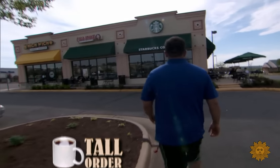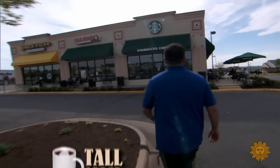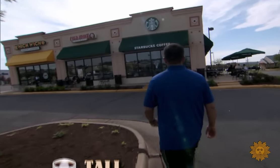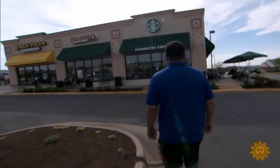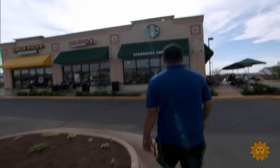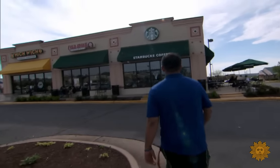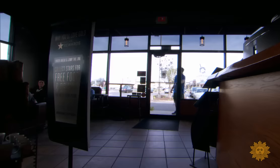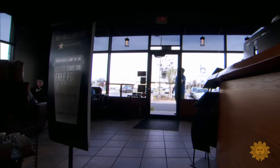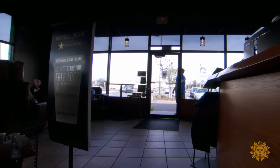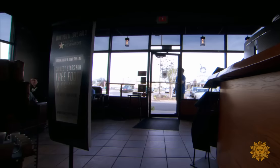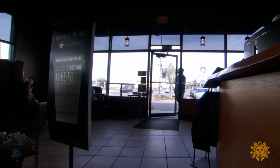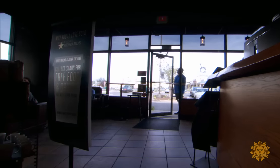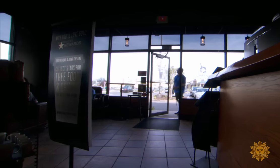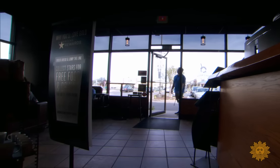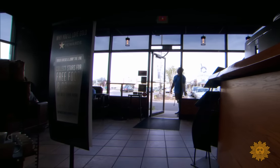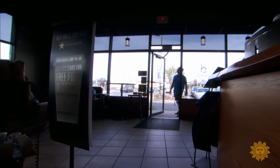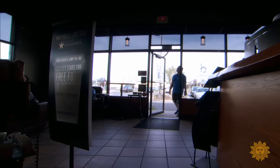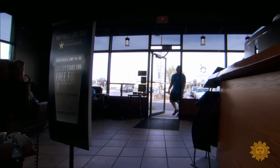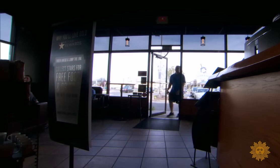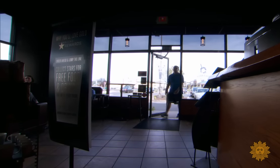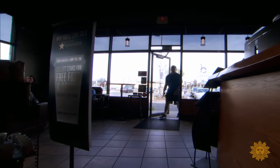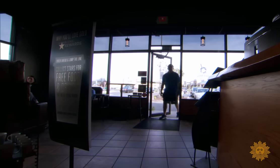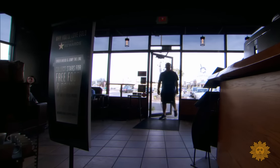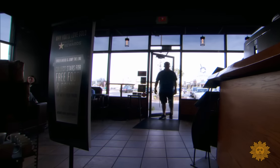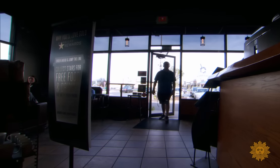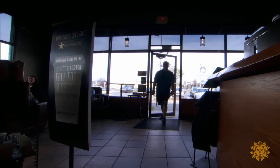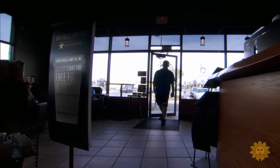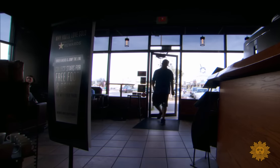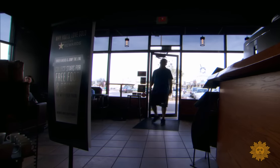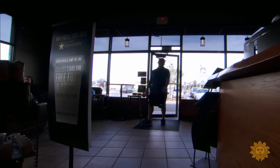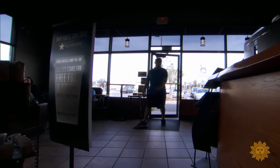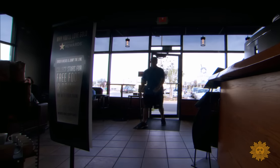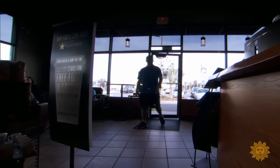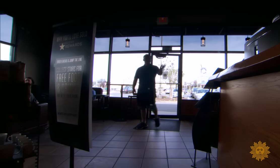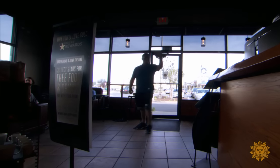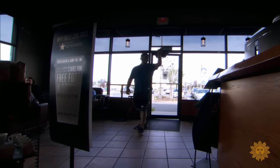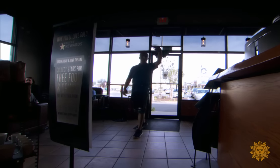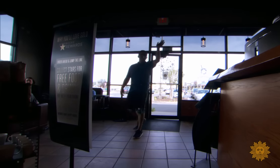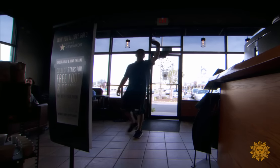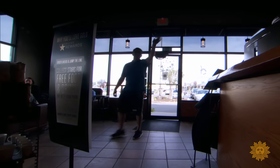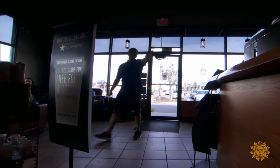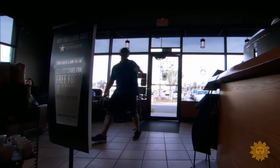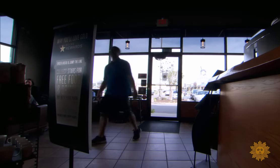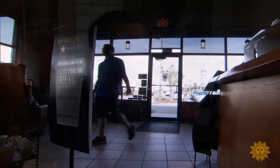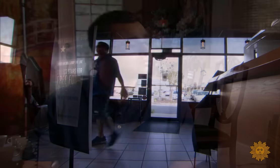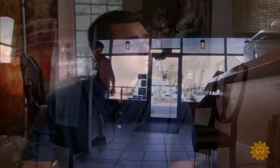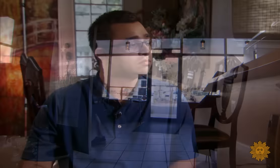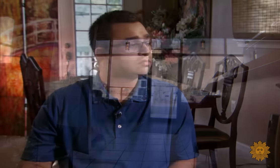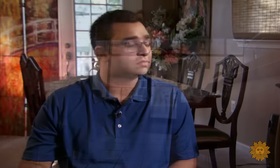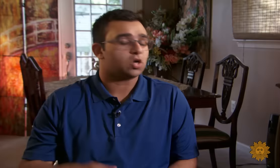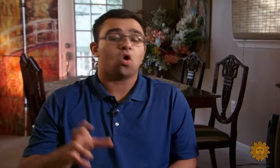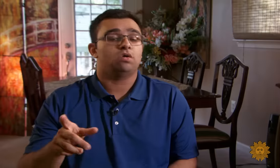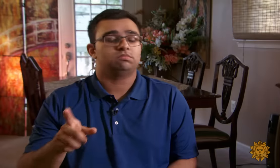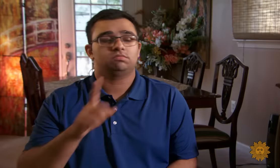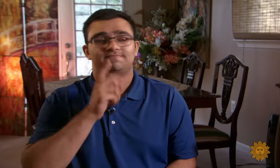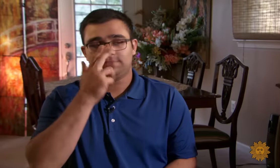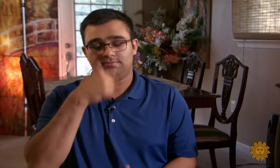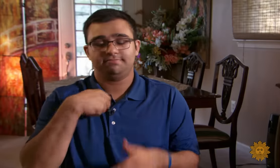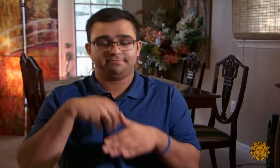But Ibi says not here, thanks to a barista who recently did something truly grande. When I